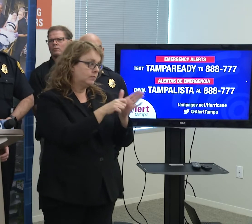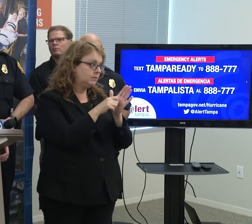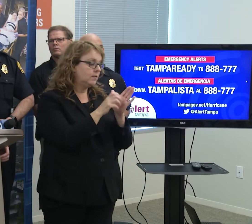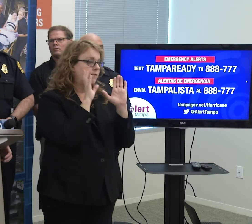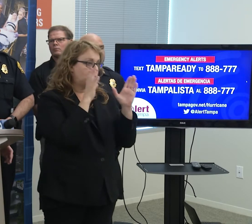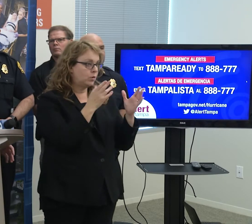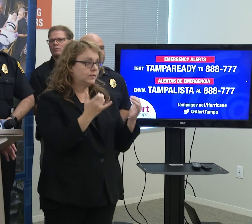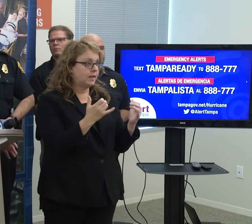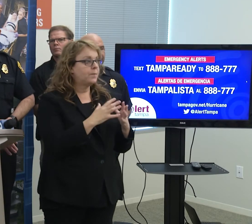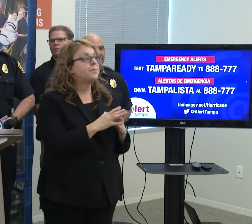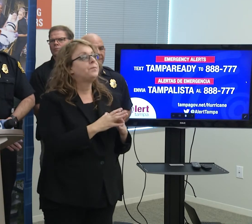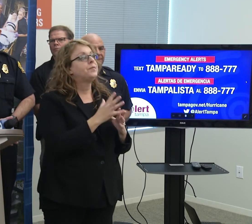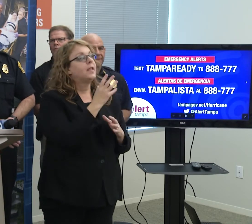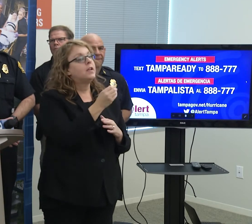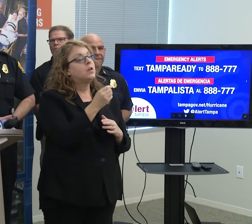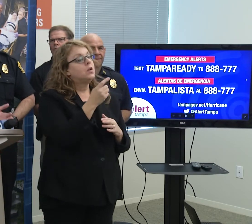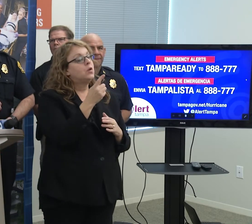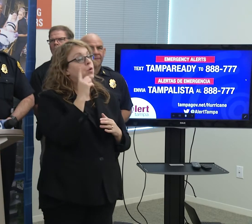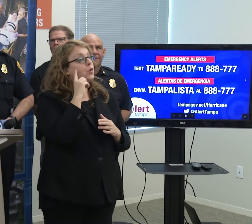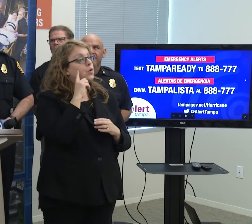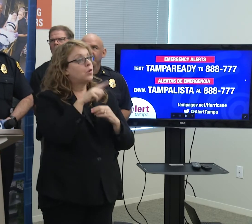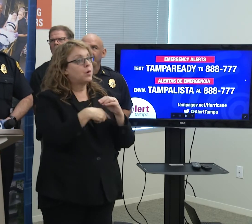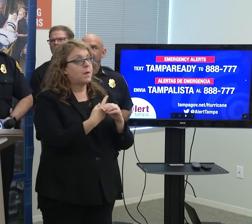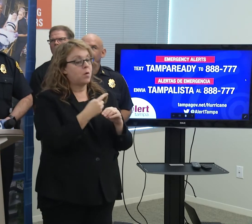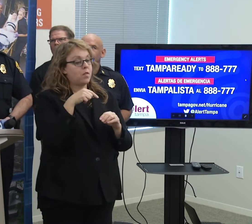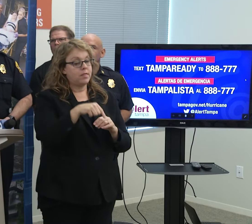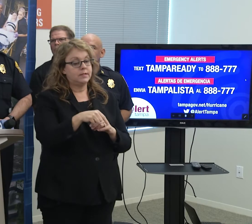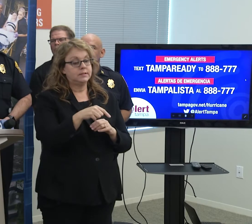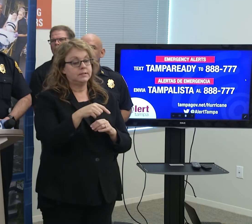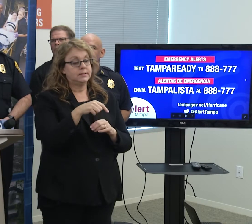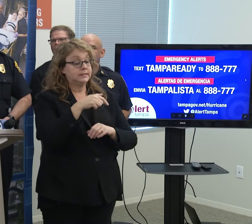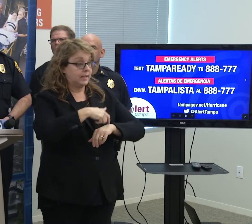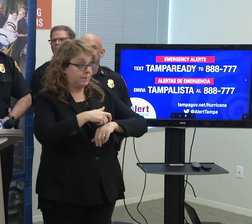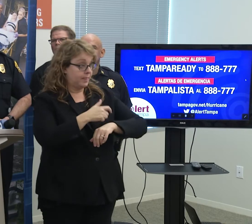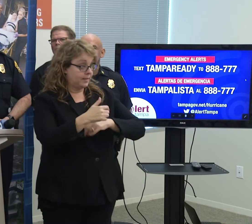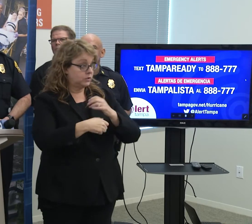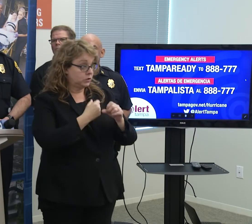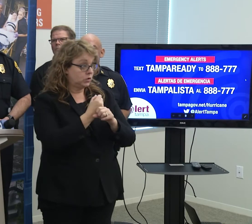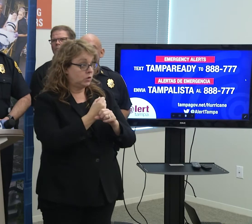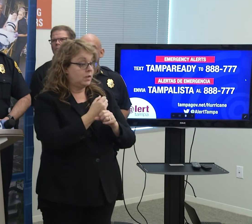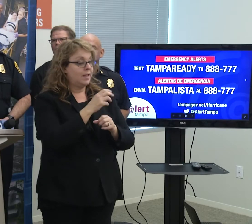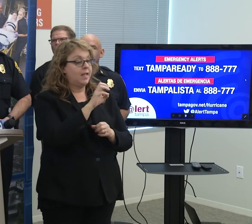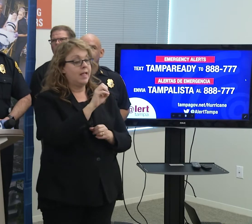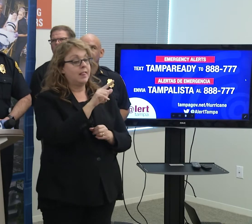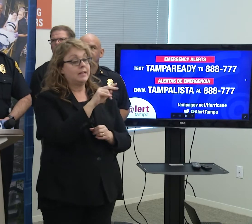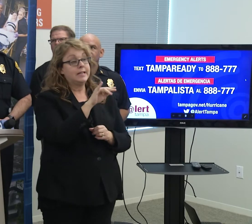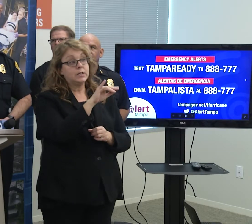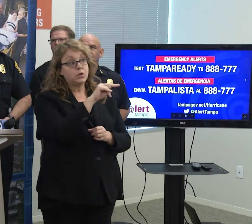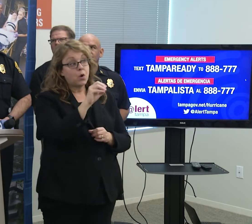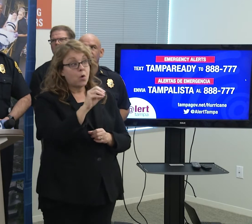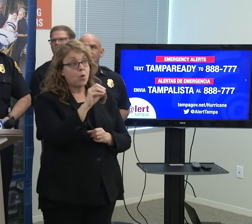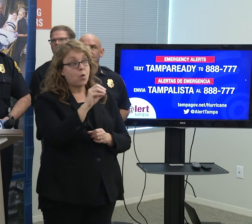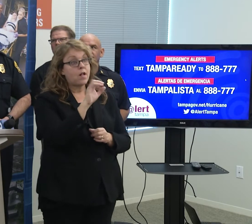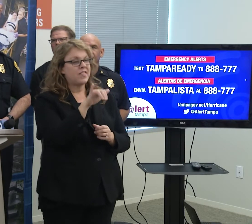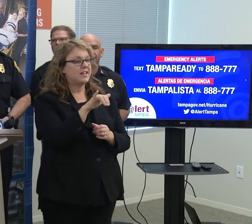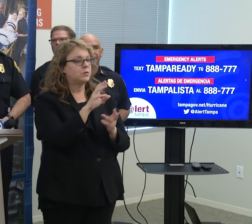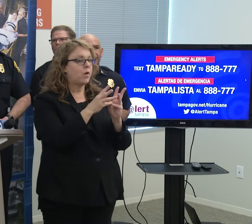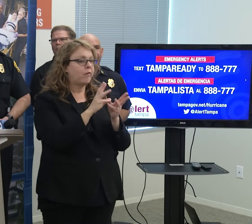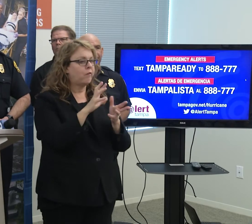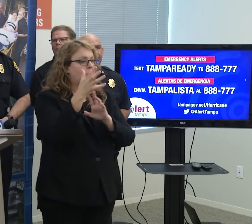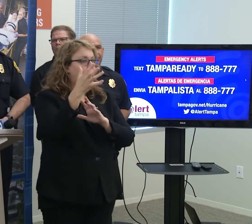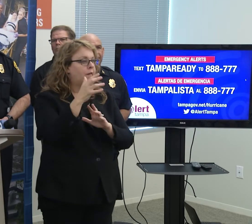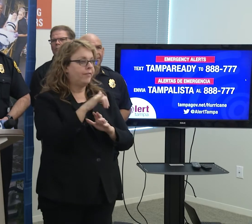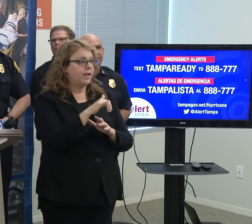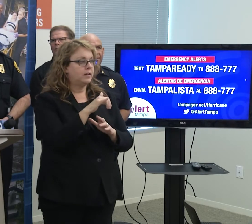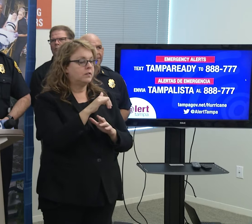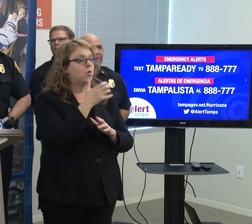on here today. And you probably heard about for this coming season that we're looking at El Nino. So El Nino is that weather phenomenon that